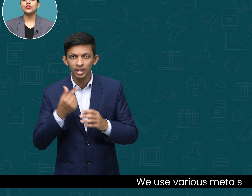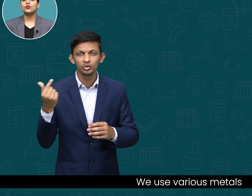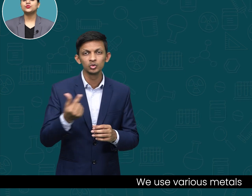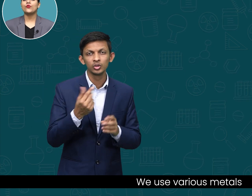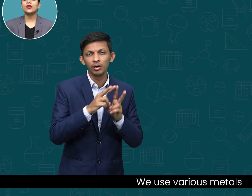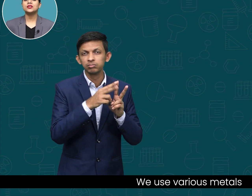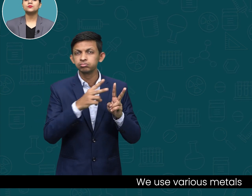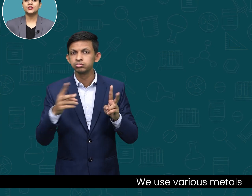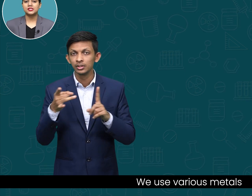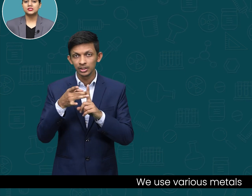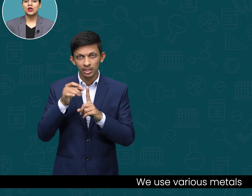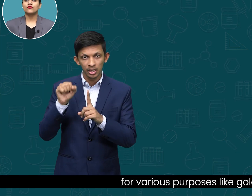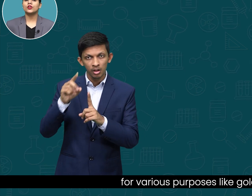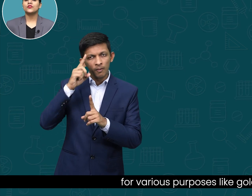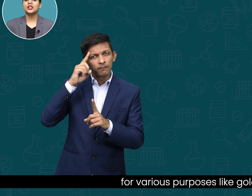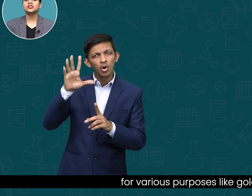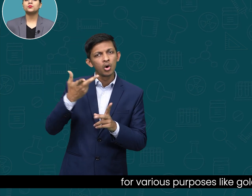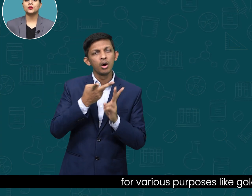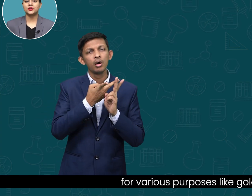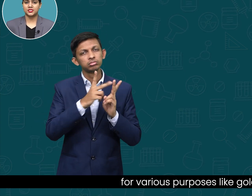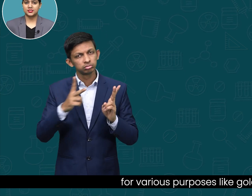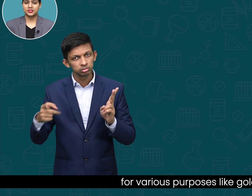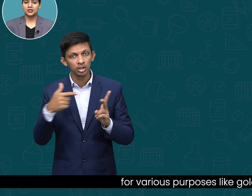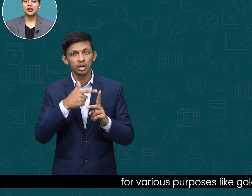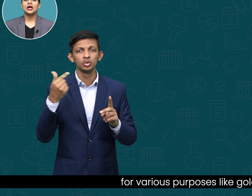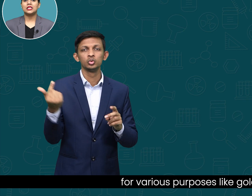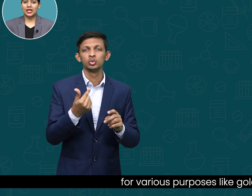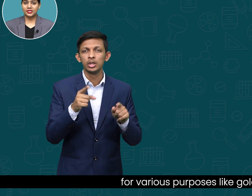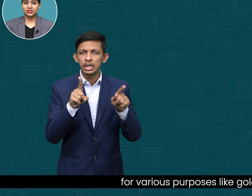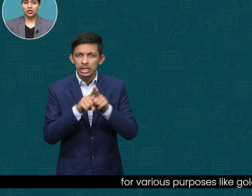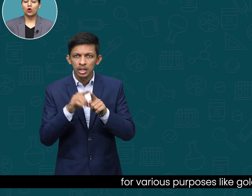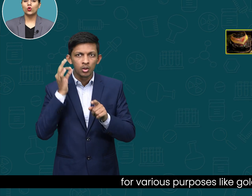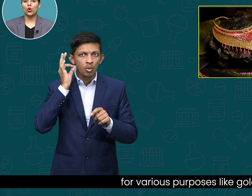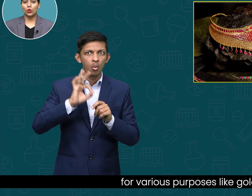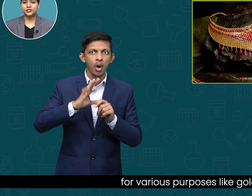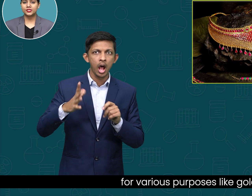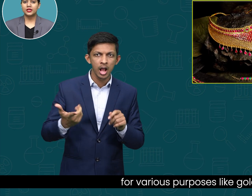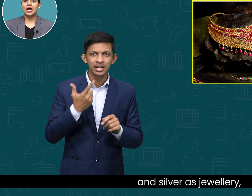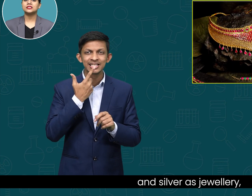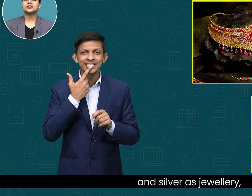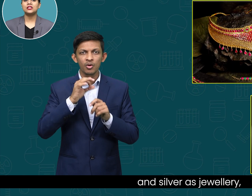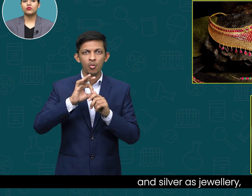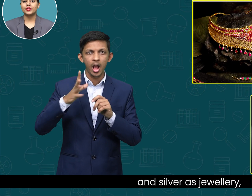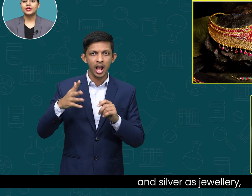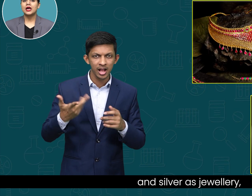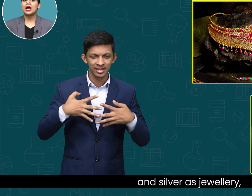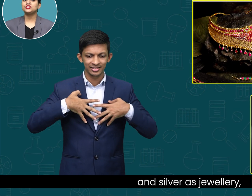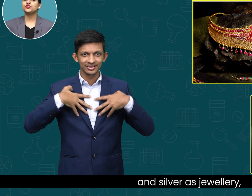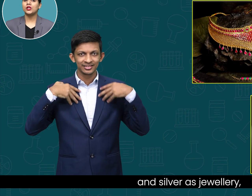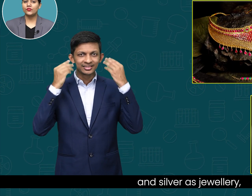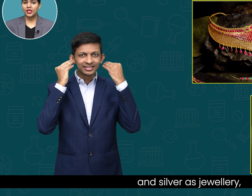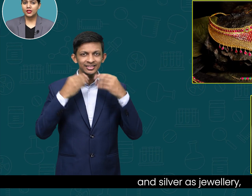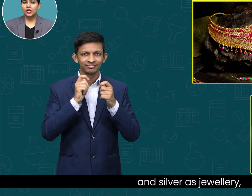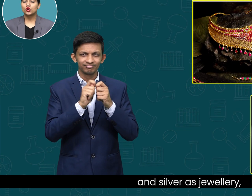We use various metals for various purposes like gold and silver